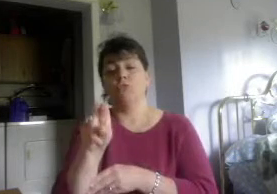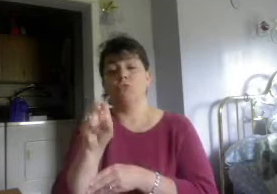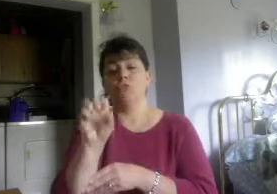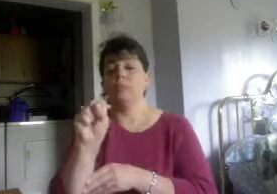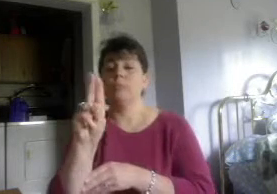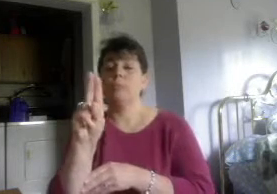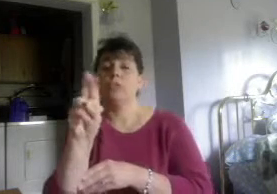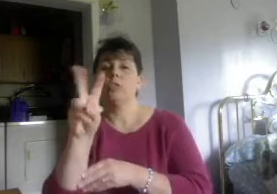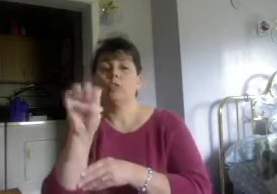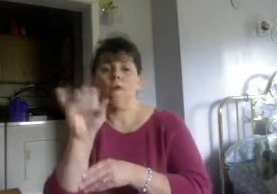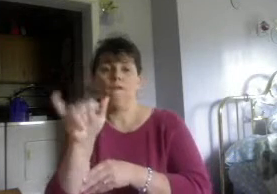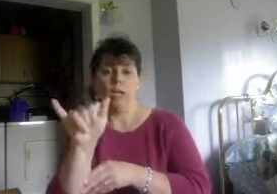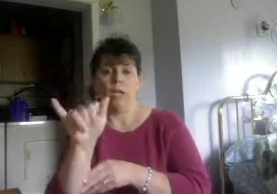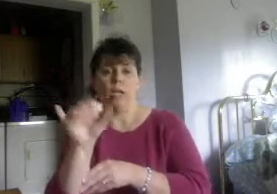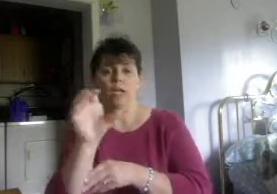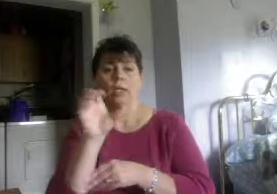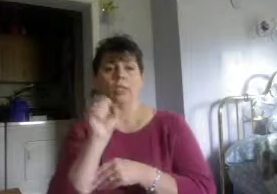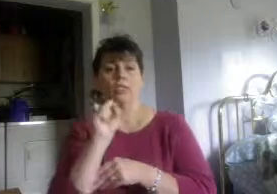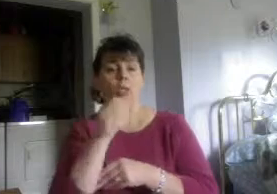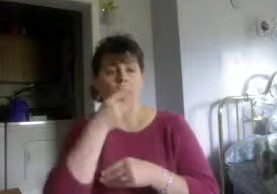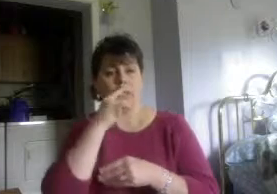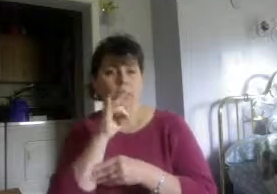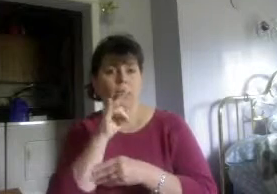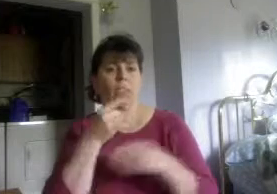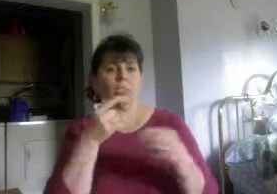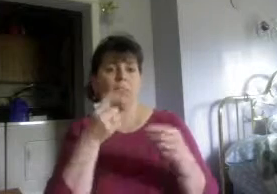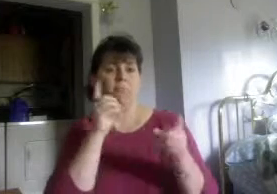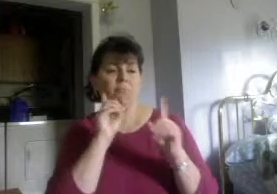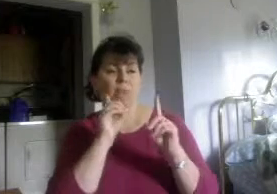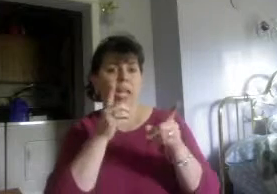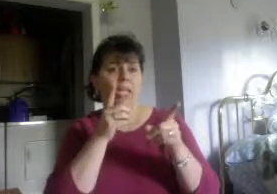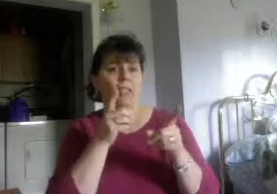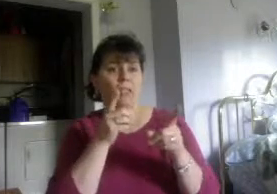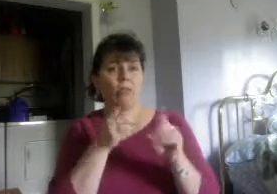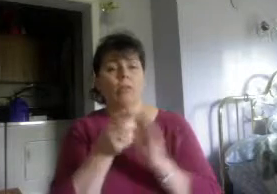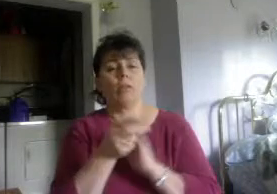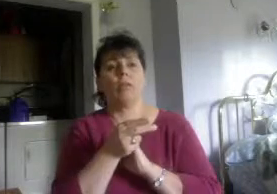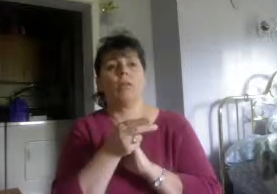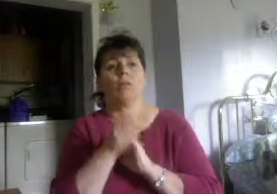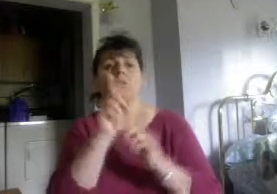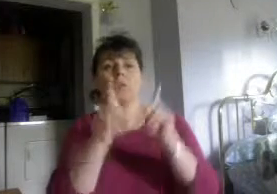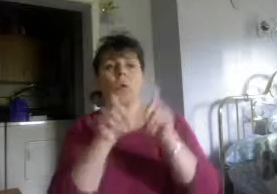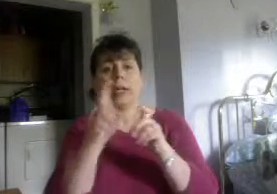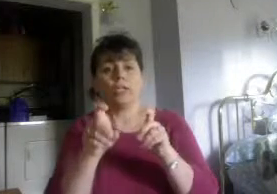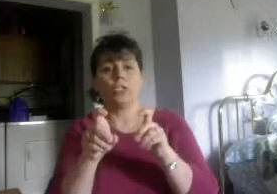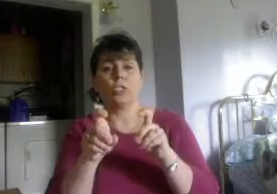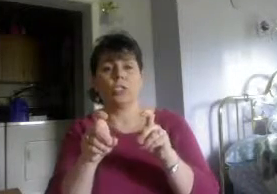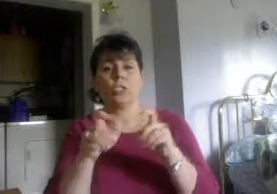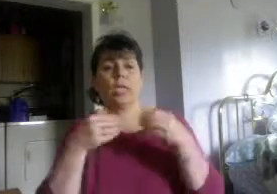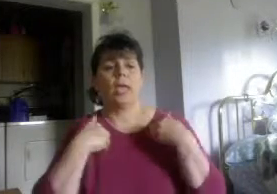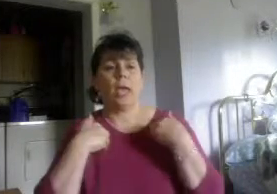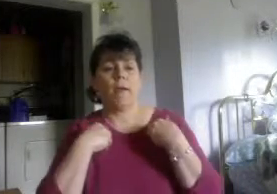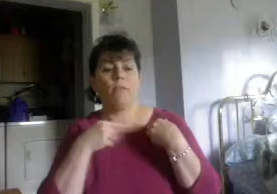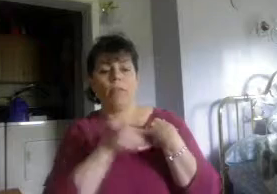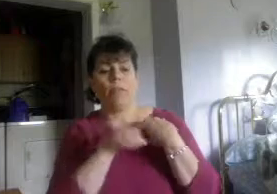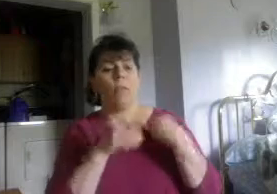to 15 minutes questions is really plenty. Go through the directions with them and have them respond to each of the statements in